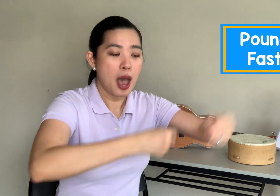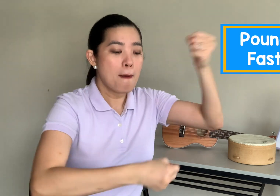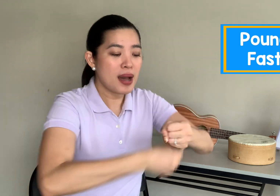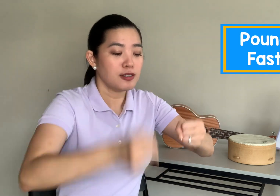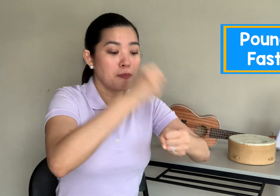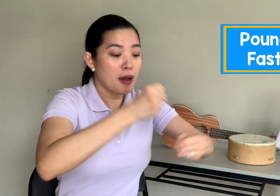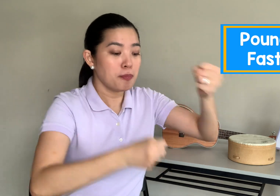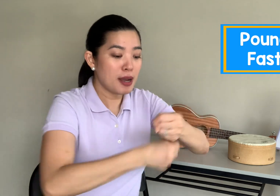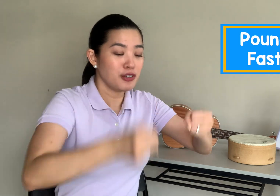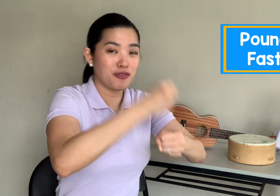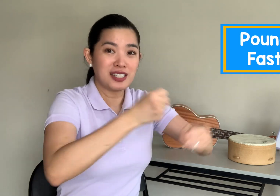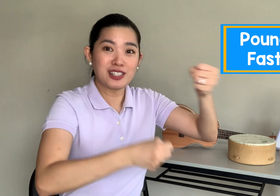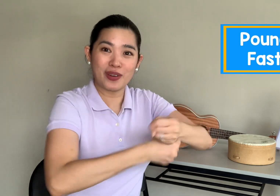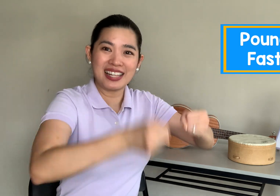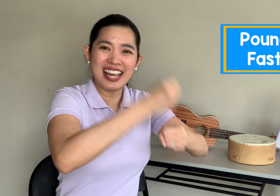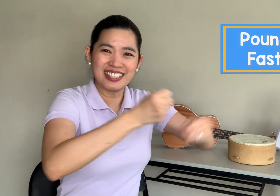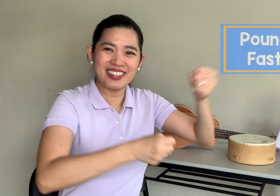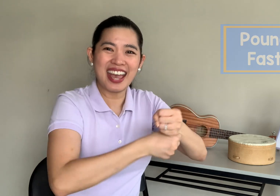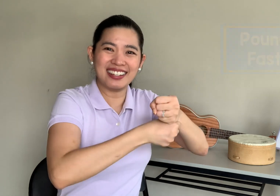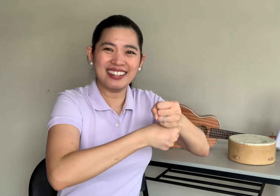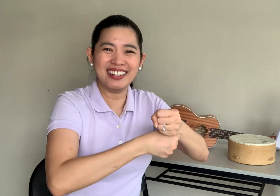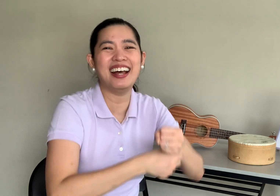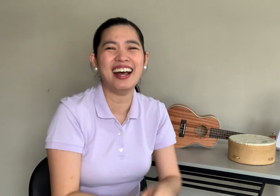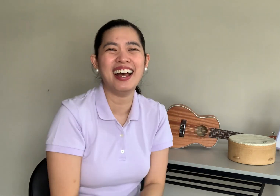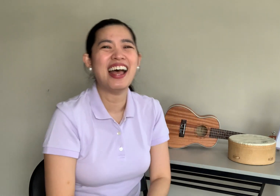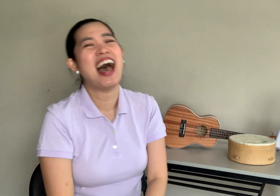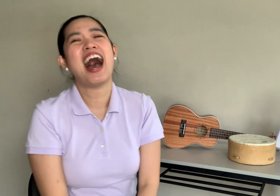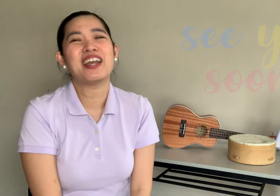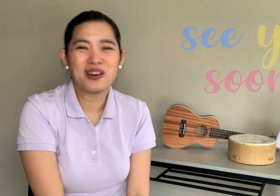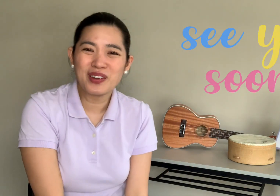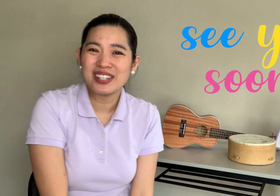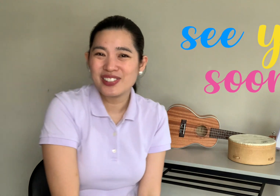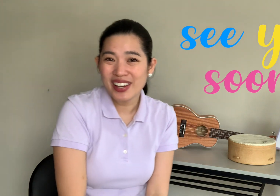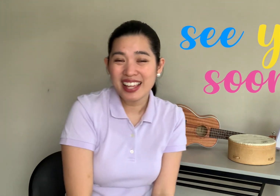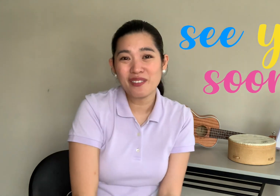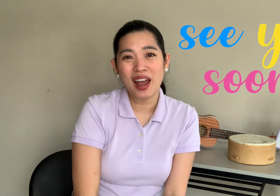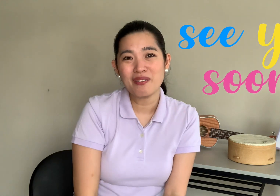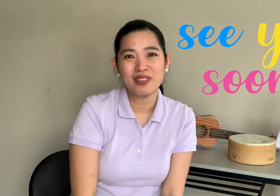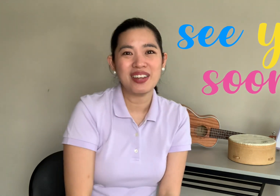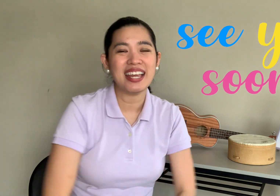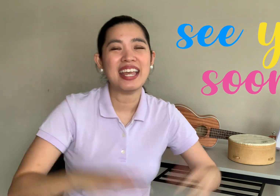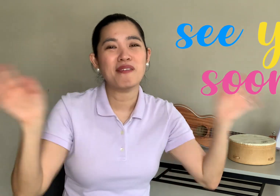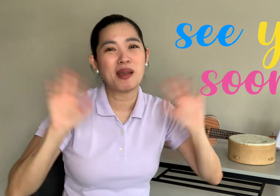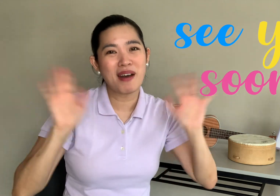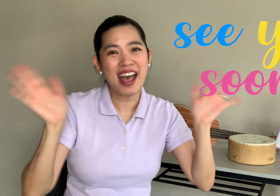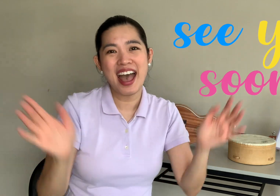Pound, pound, pound your fist as quickly as you can. I hope you enjoyed that rhyme with me. Bye-bye!